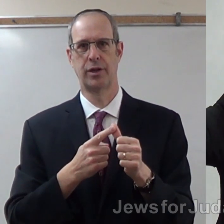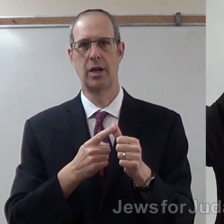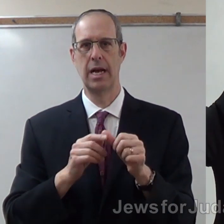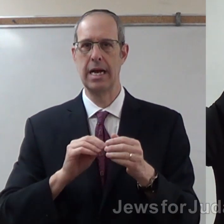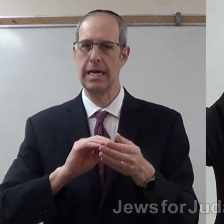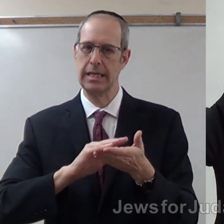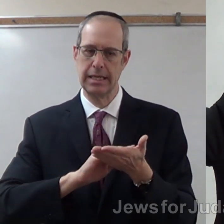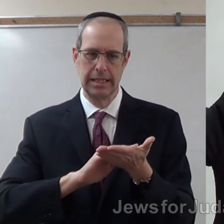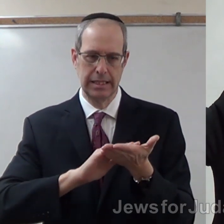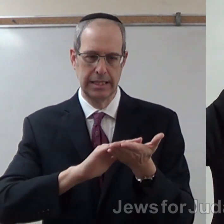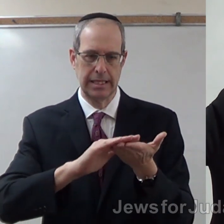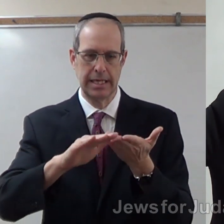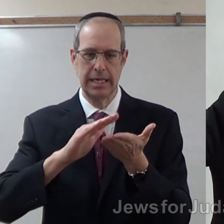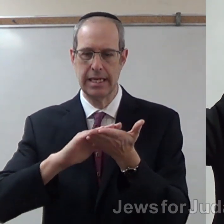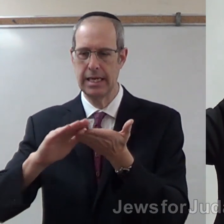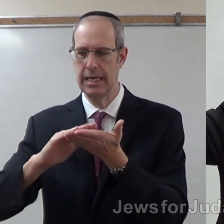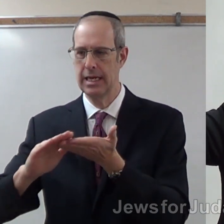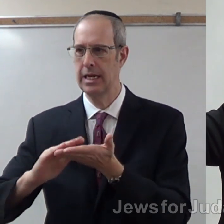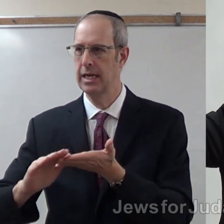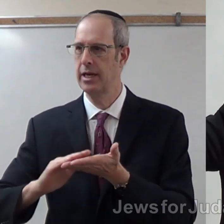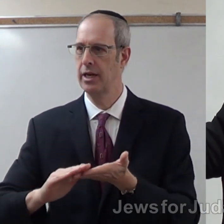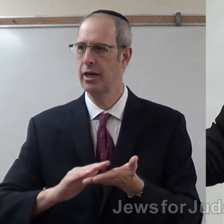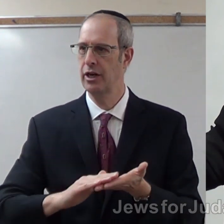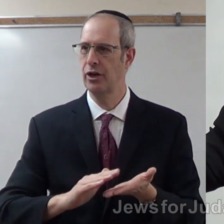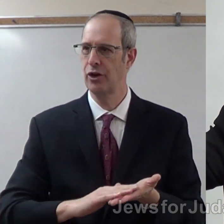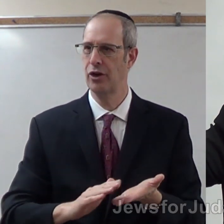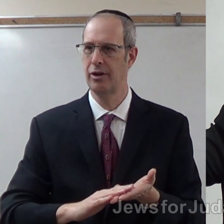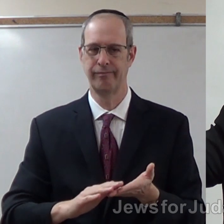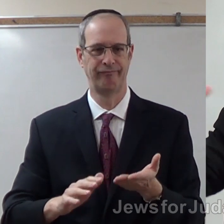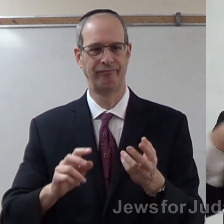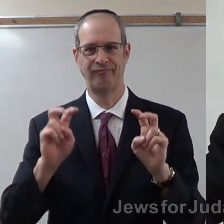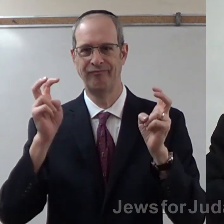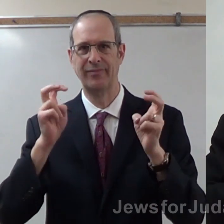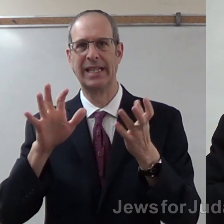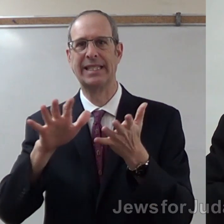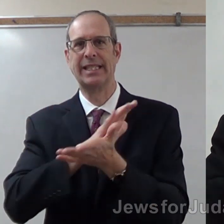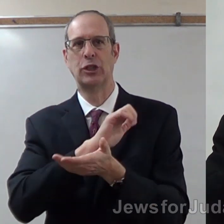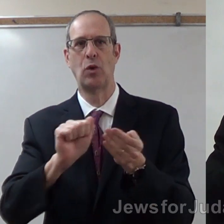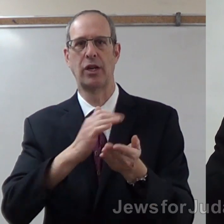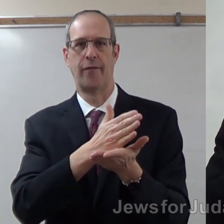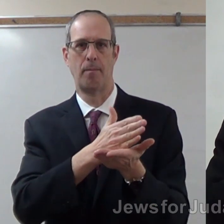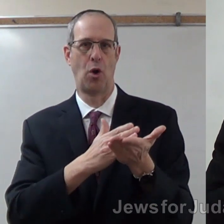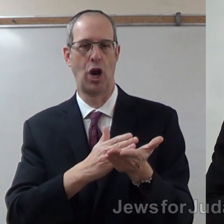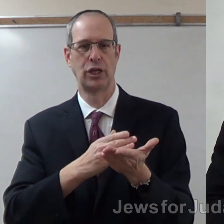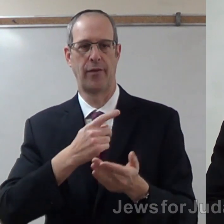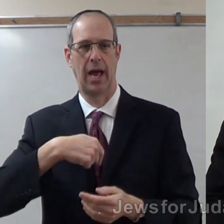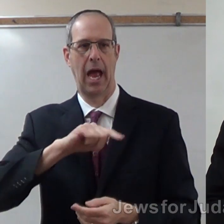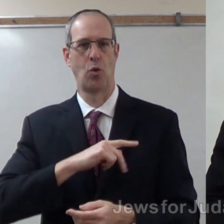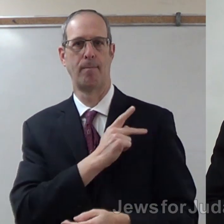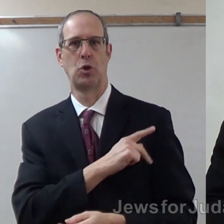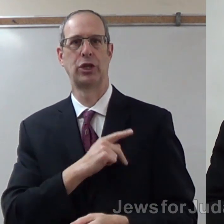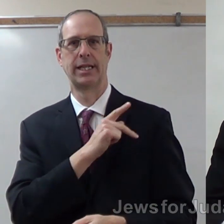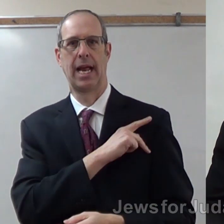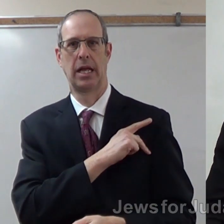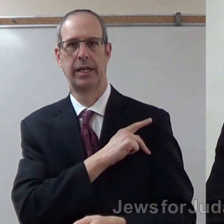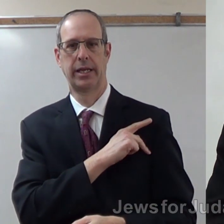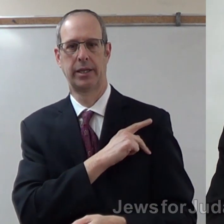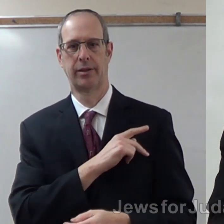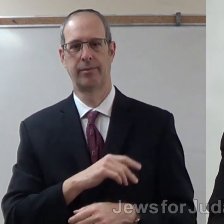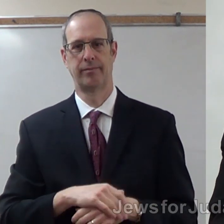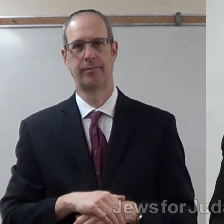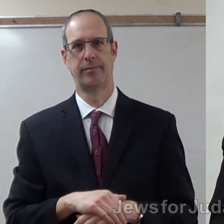clear away the destructive parts of our personalities.